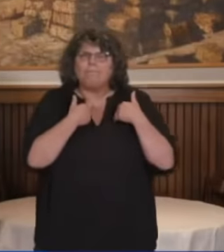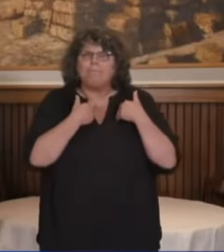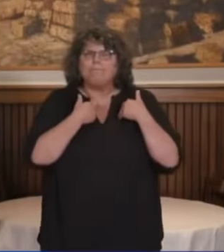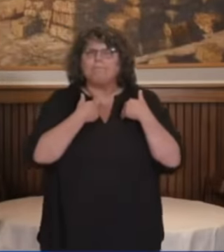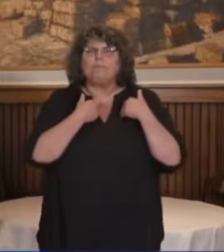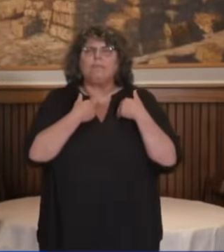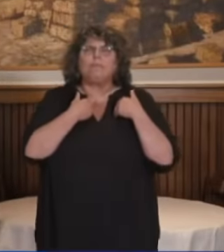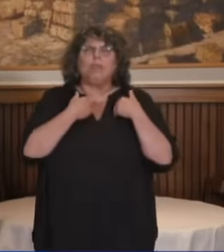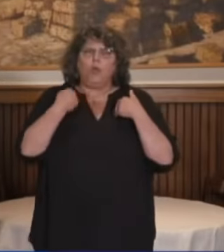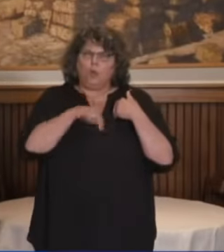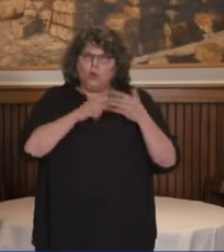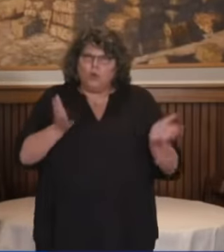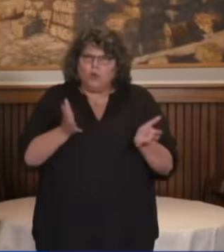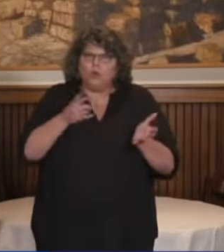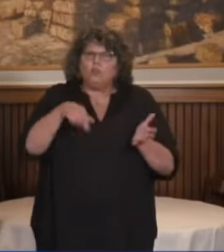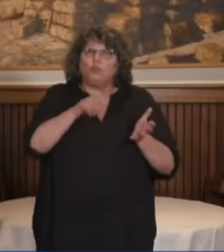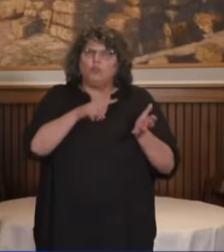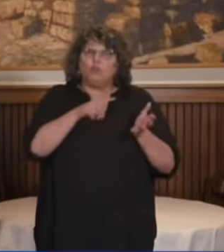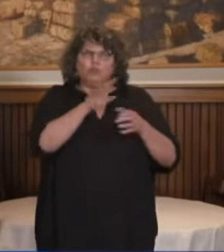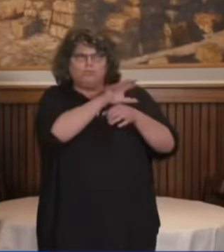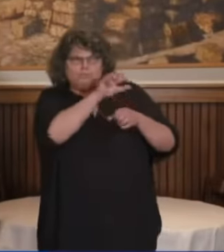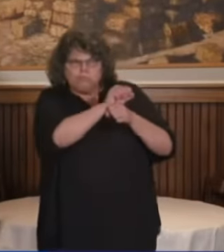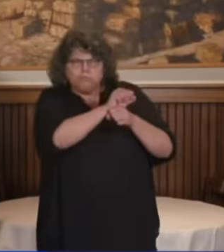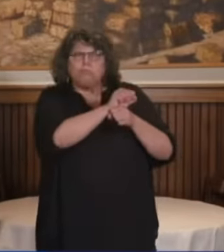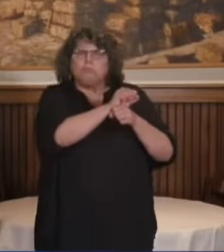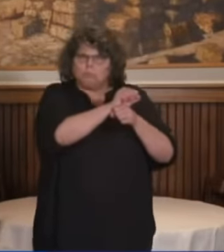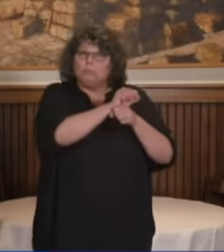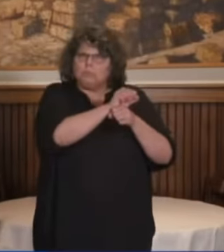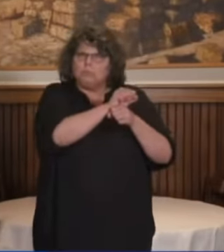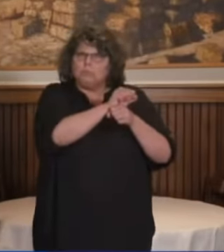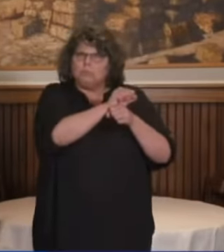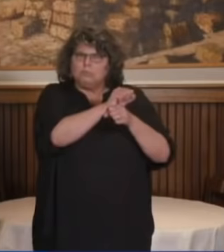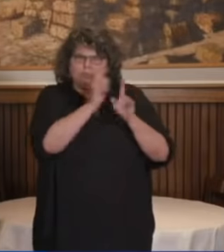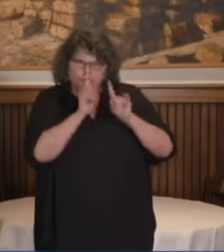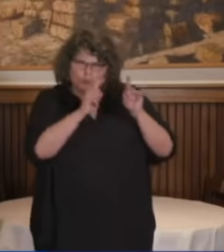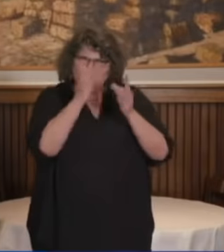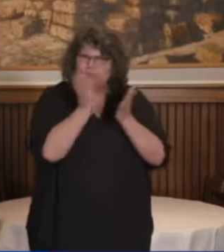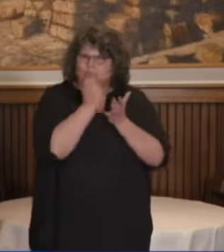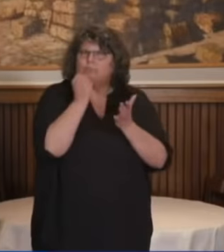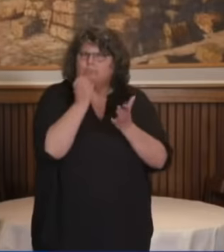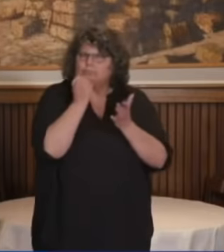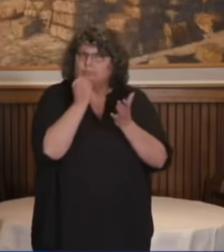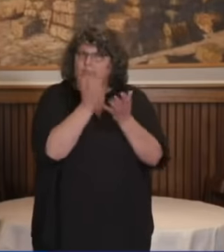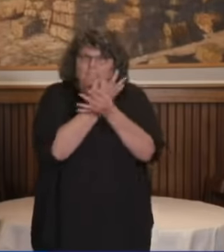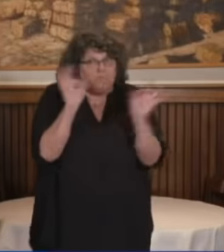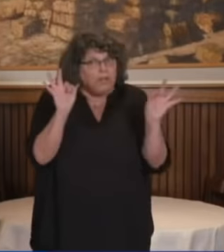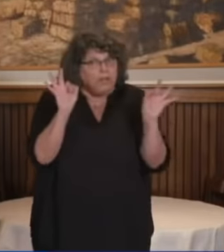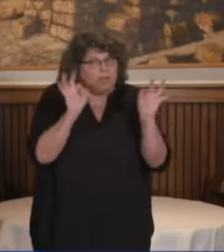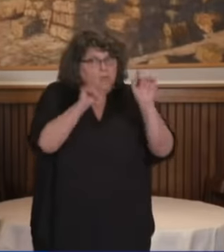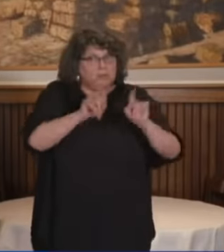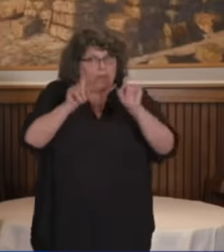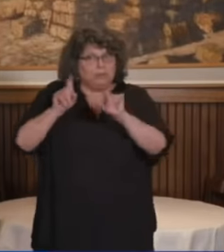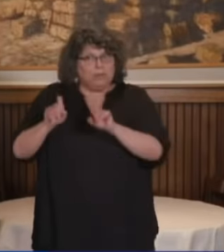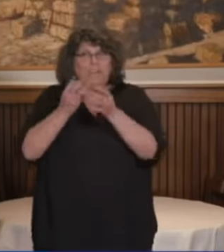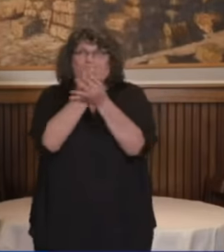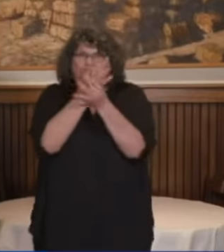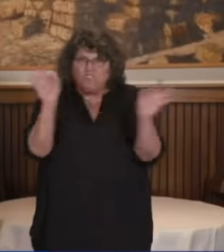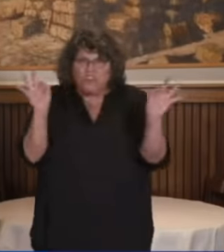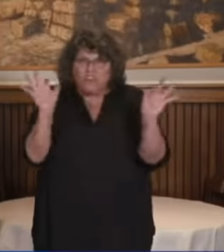you to make a reservation and avail yourself to free testing